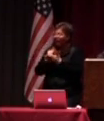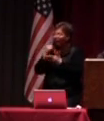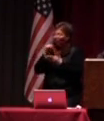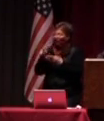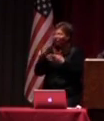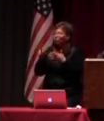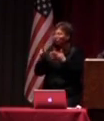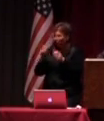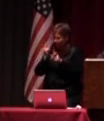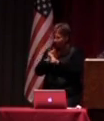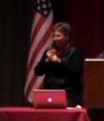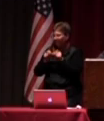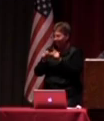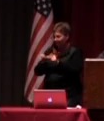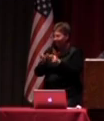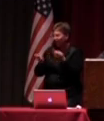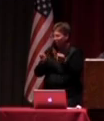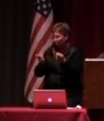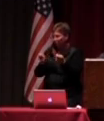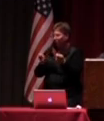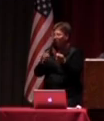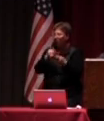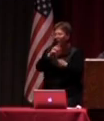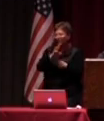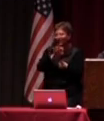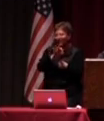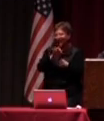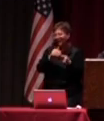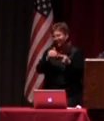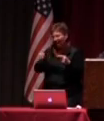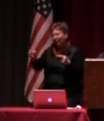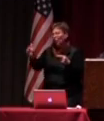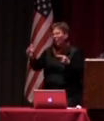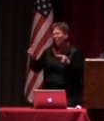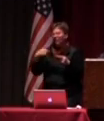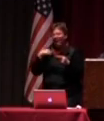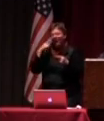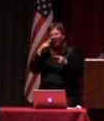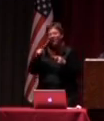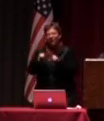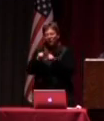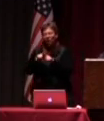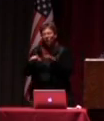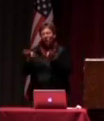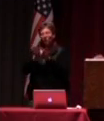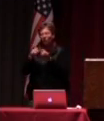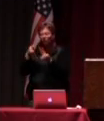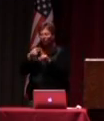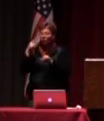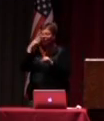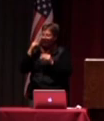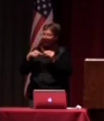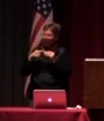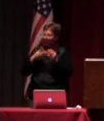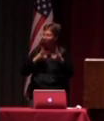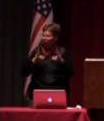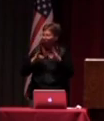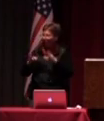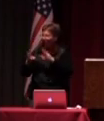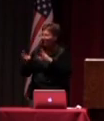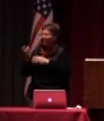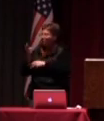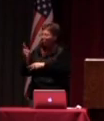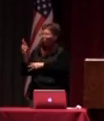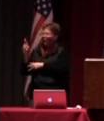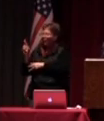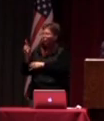regime he created and the regime he led from 1799 on. And I think this is also an important point, to think about the ways in which